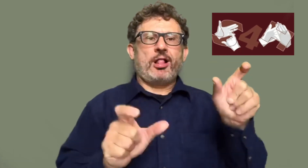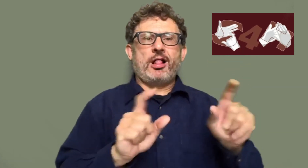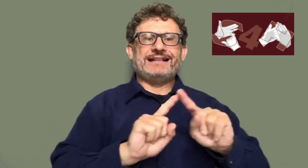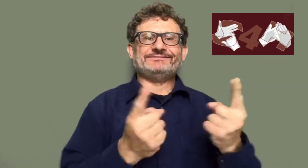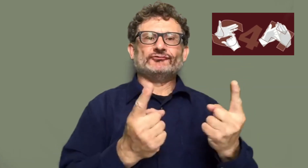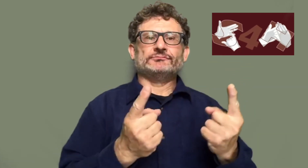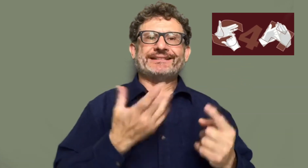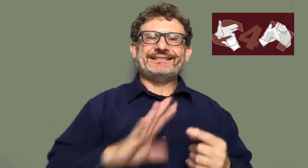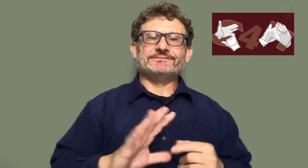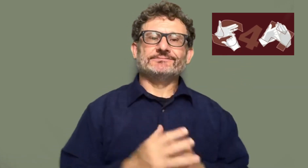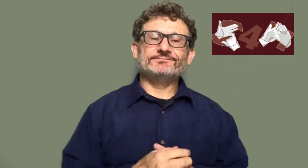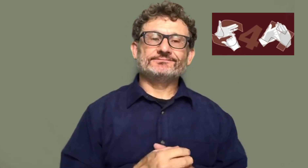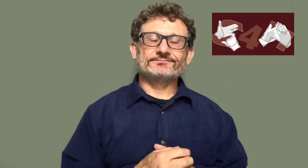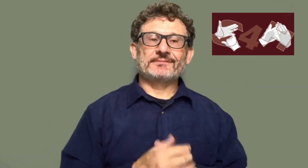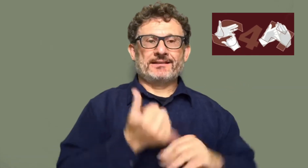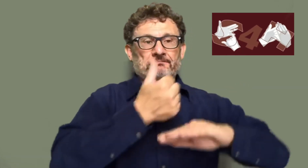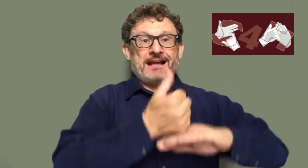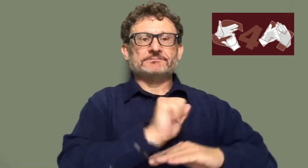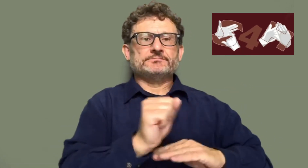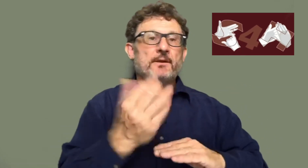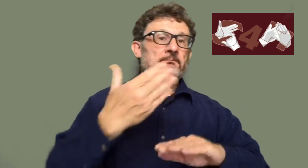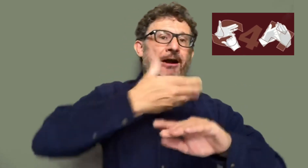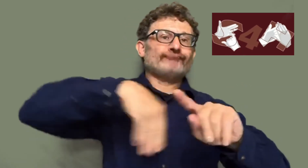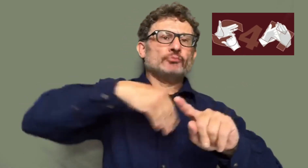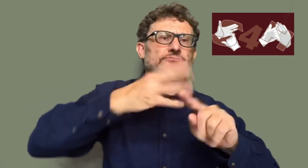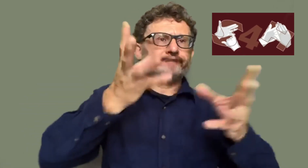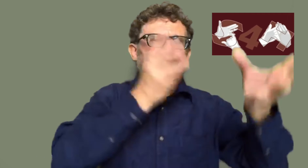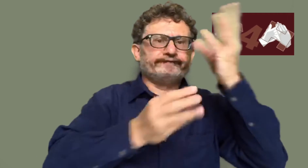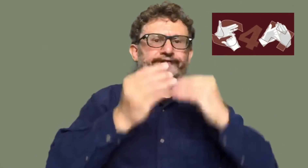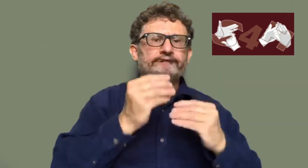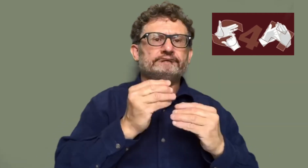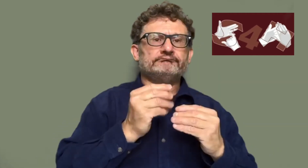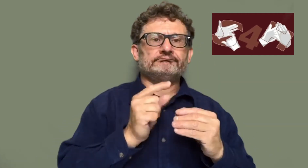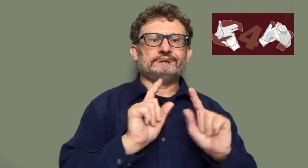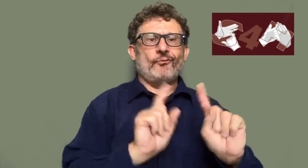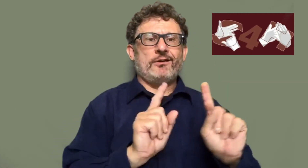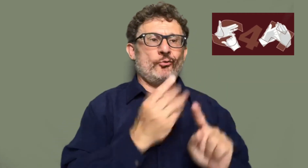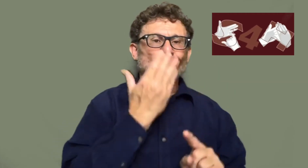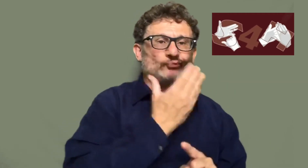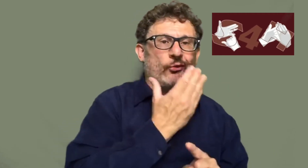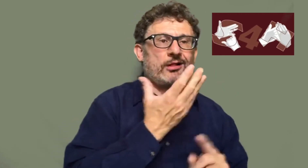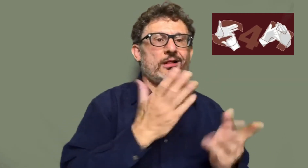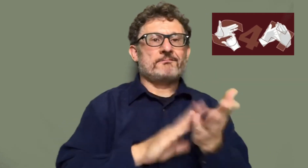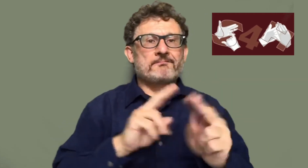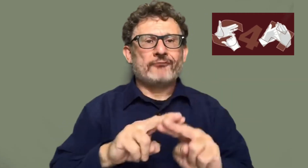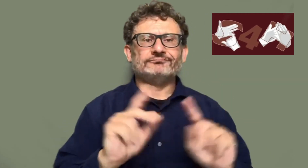can write down things like what is your name. I'm able to do that. But that will really be dependent on the deaf person's background, their